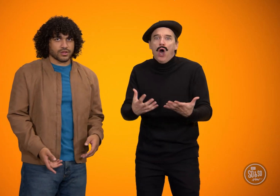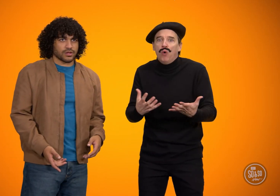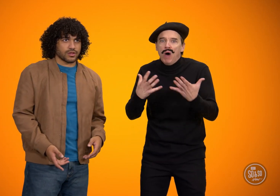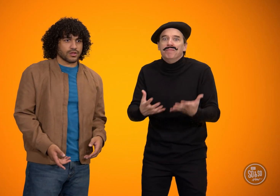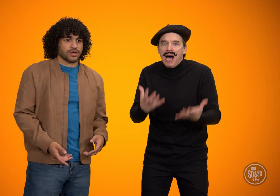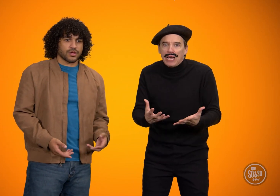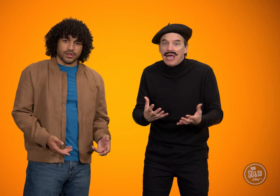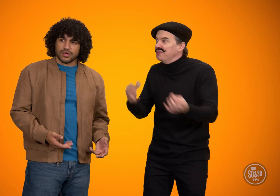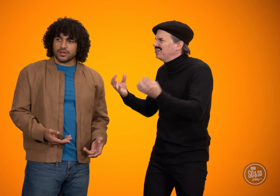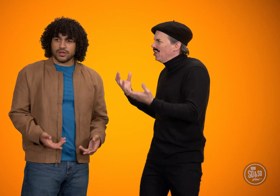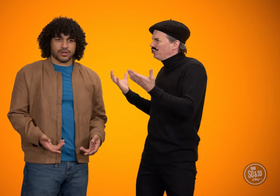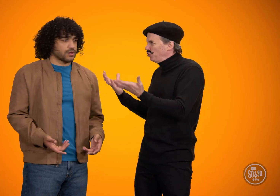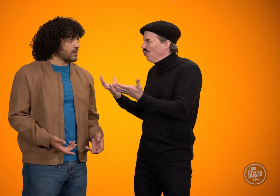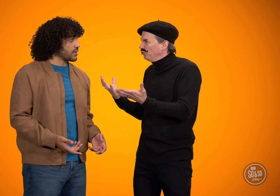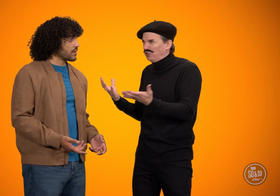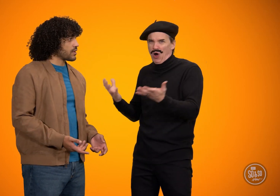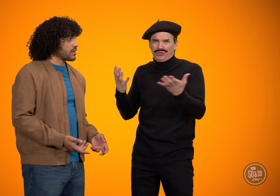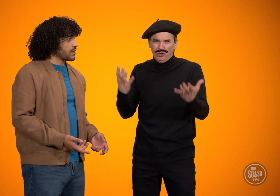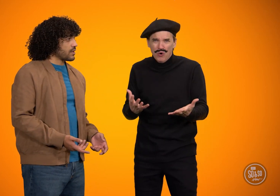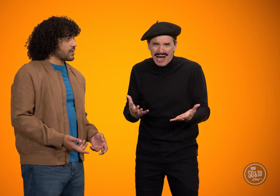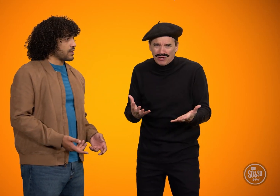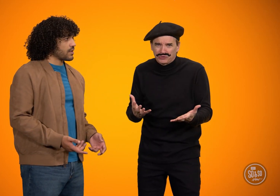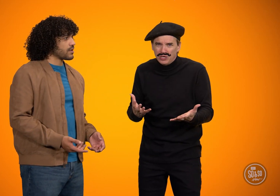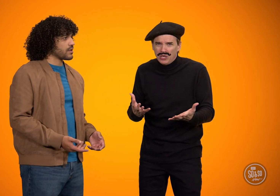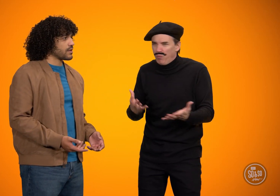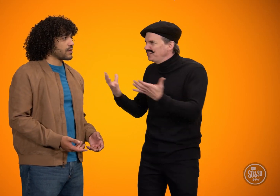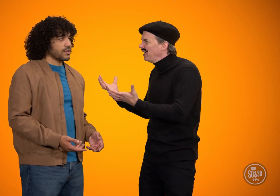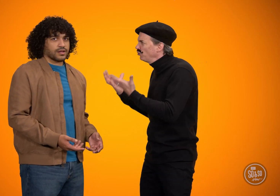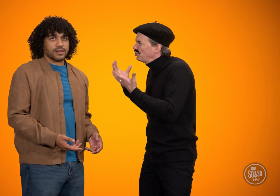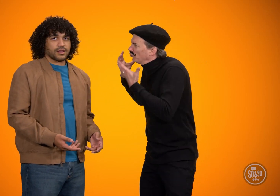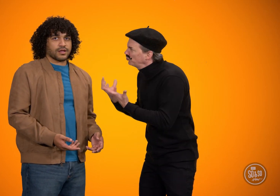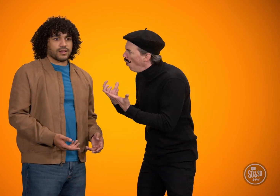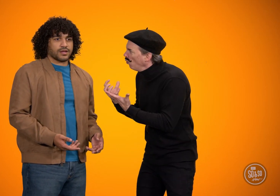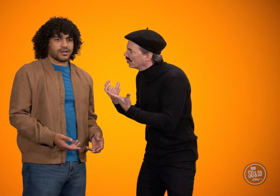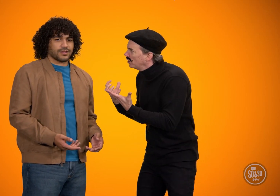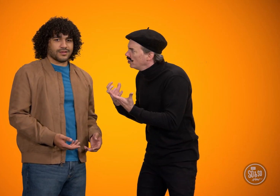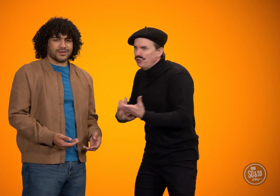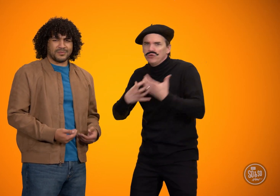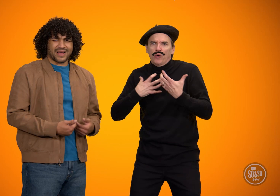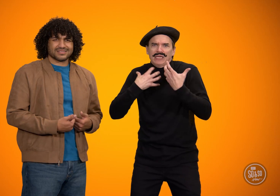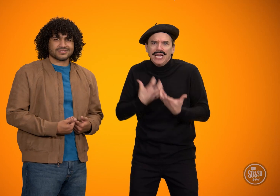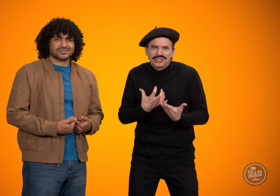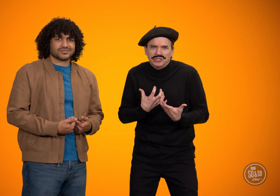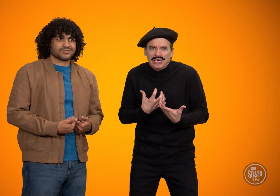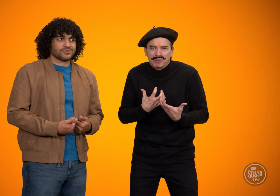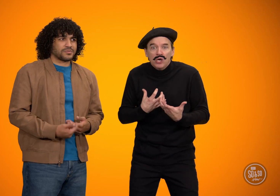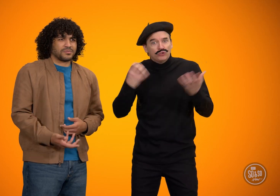go one mile and then choose to walk two miles what did that do to your soul to your relationship to